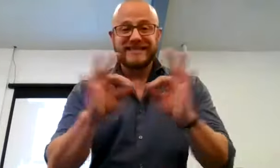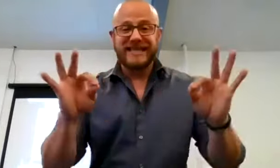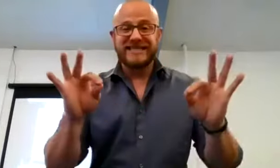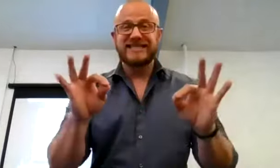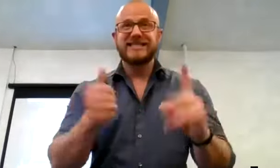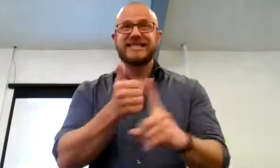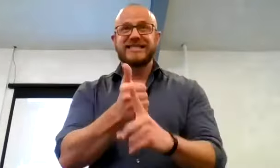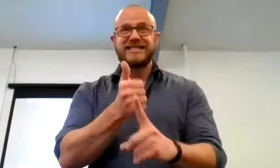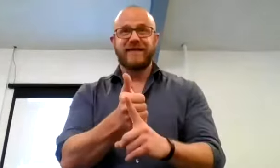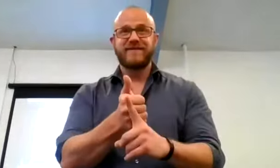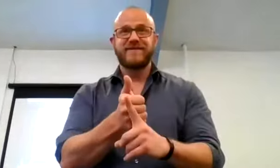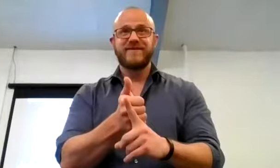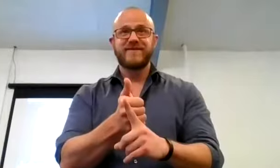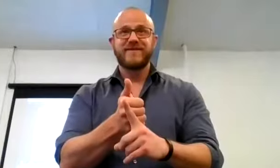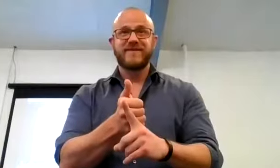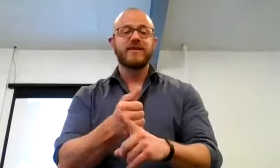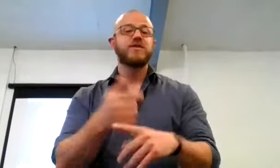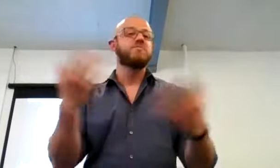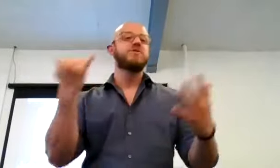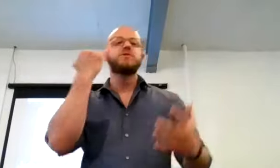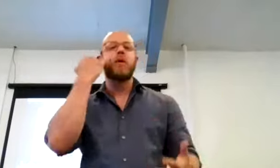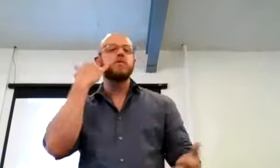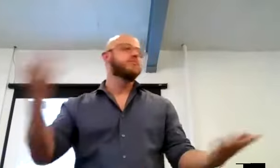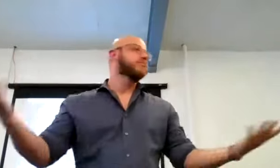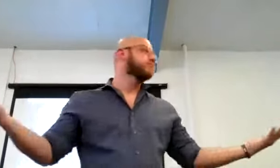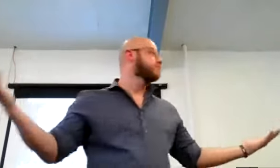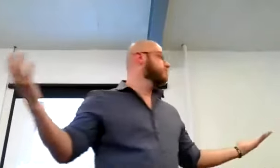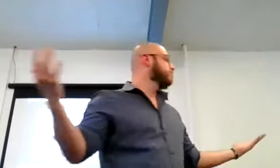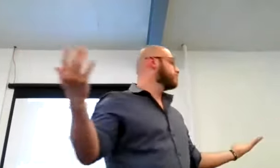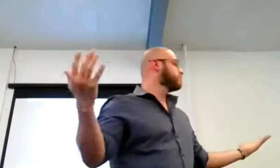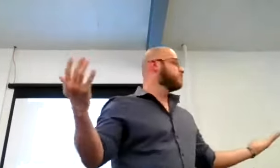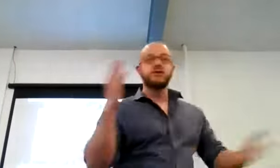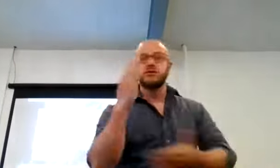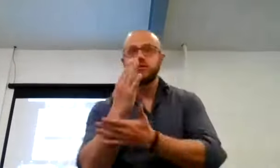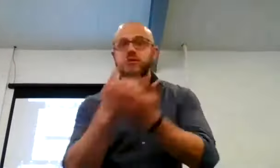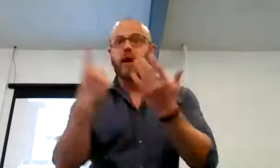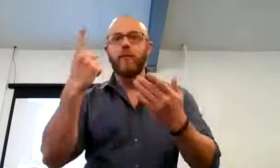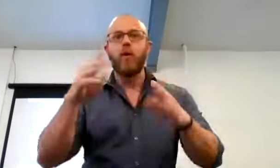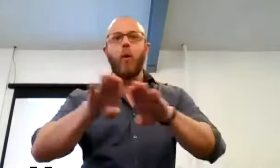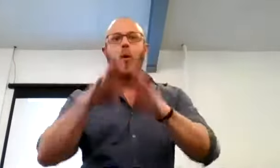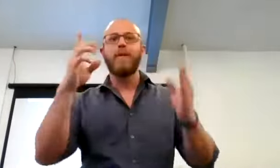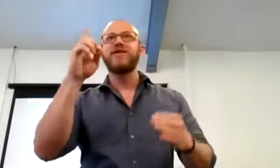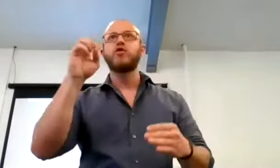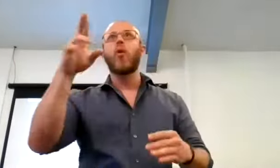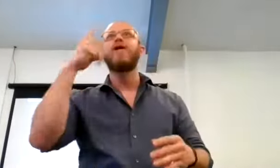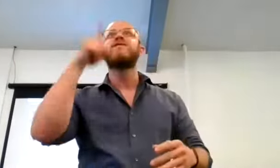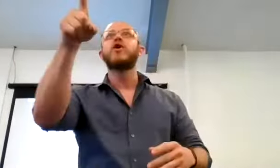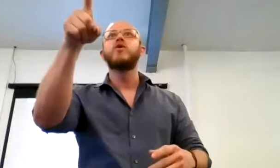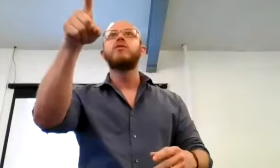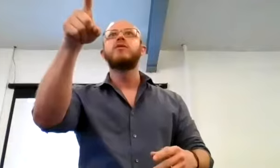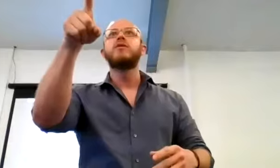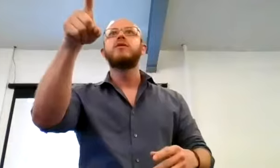depends on the sentence itself. So, okay, here's an example. Suppose someone opens up the door for